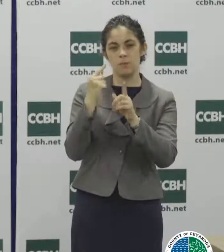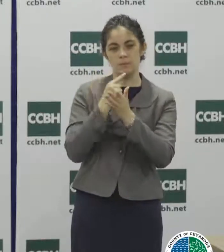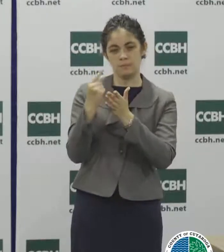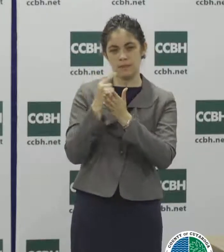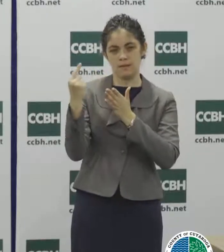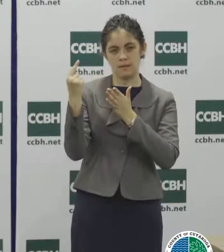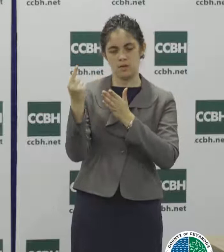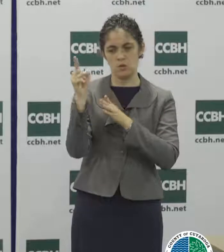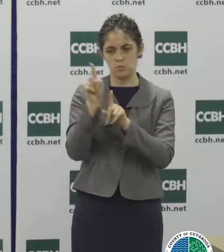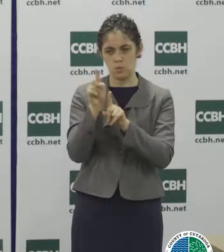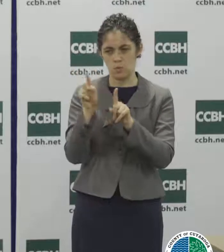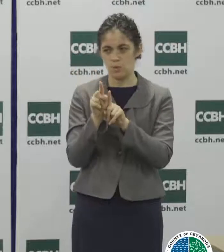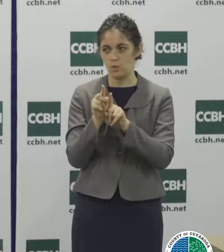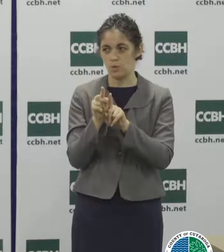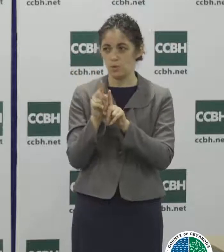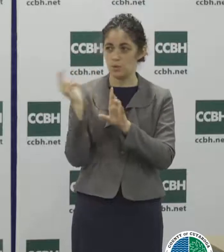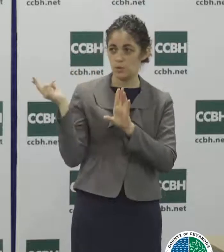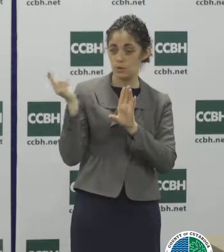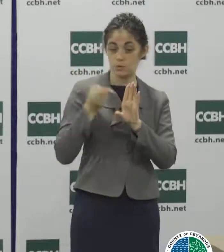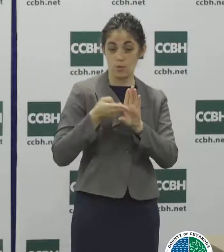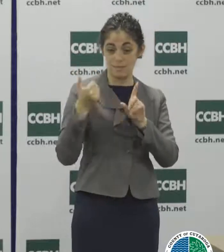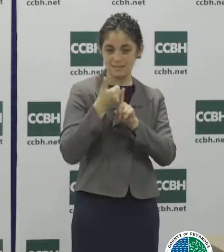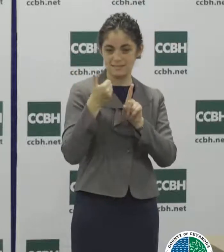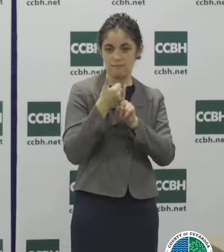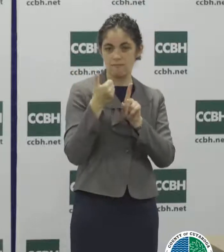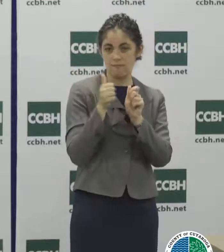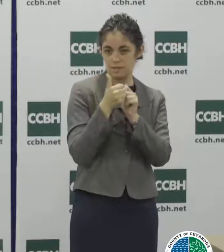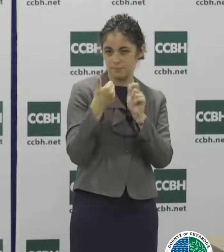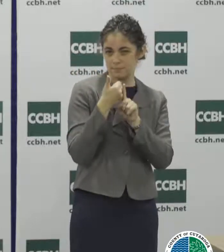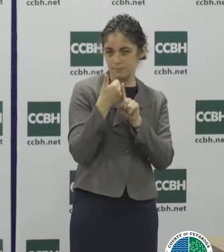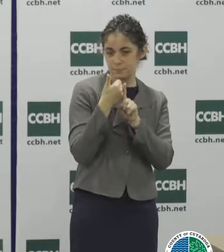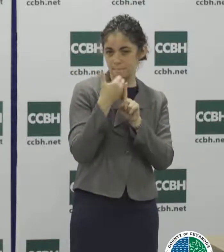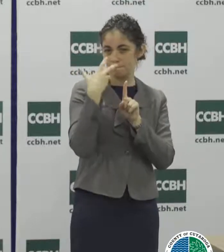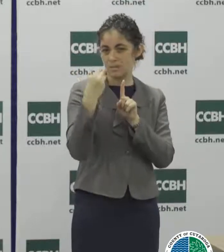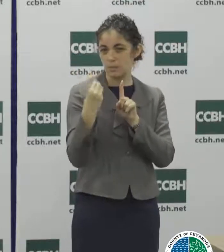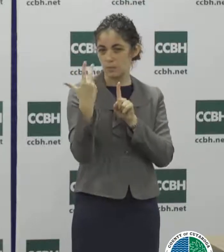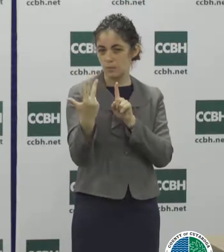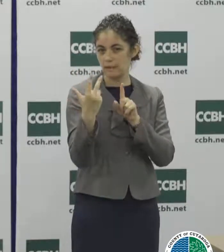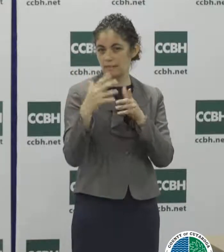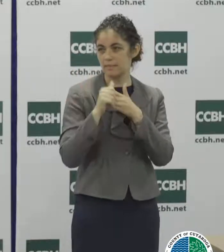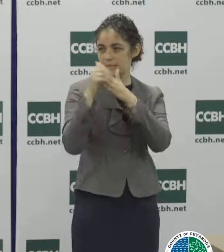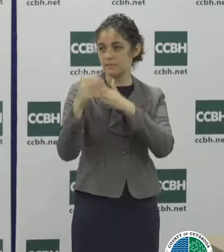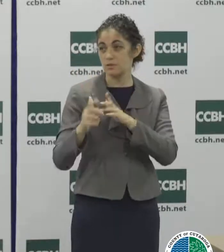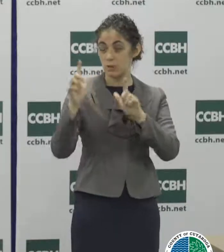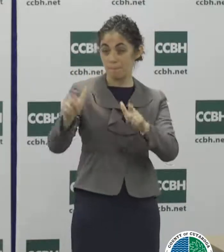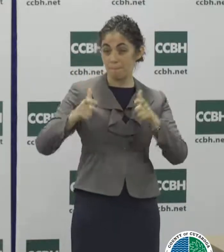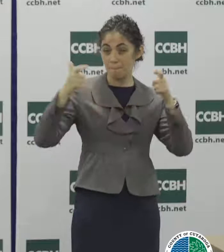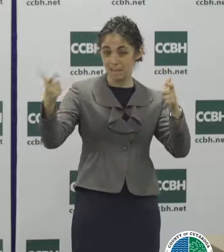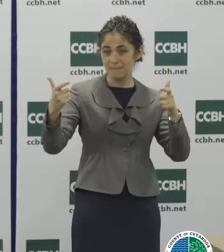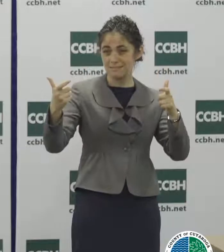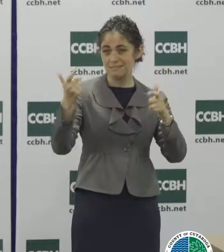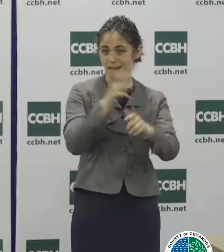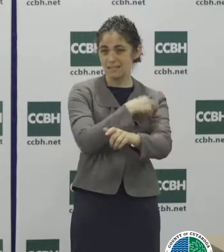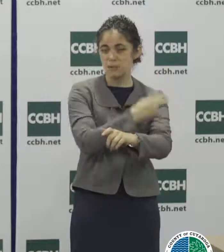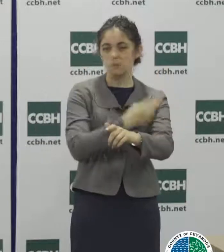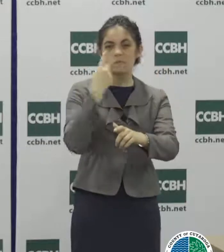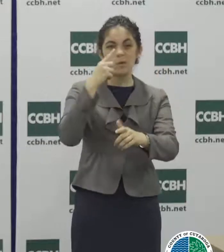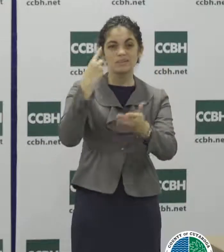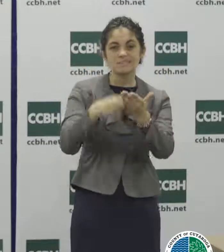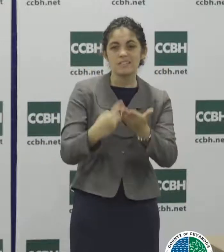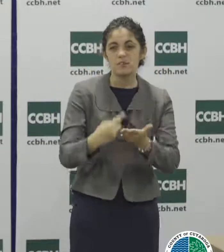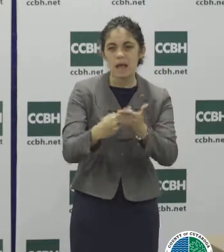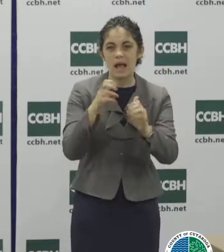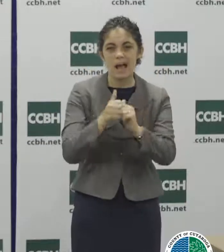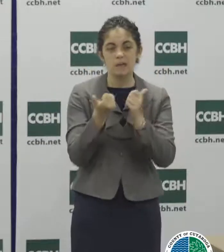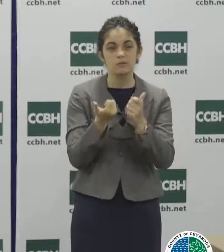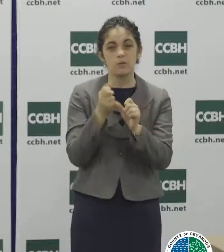work is when they joined me and the three leaders from the three largest hospitals for a discussion about how to